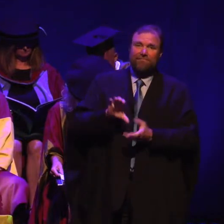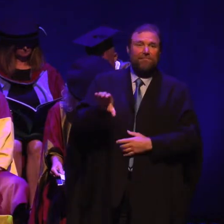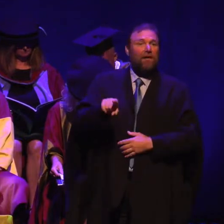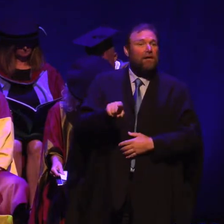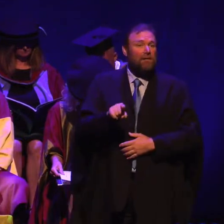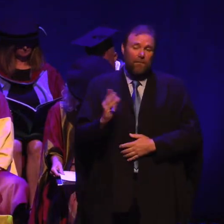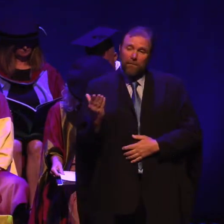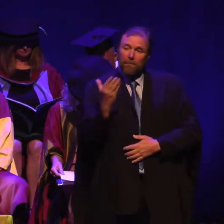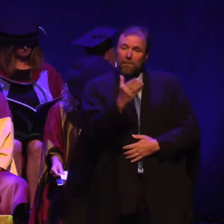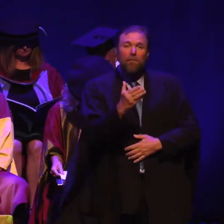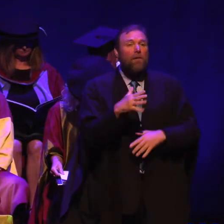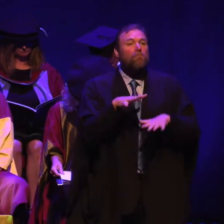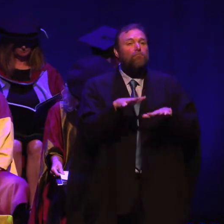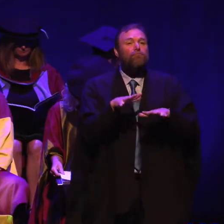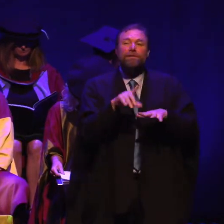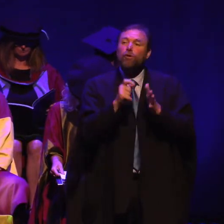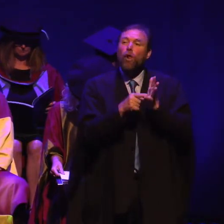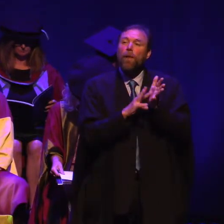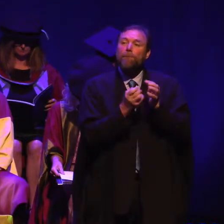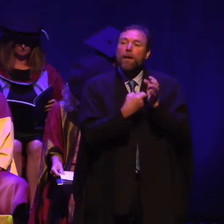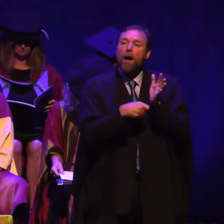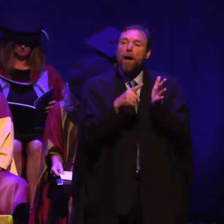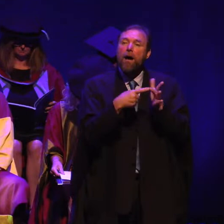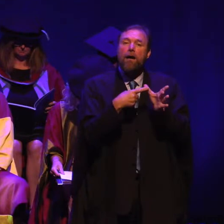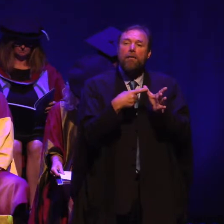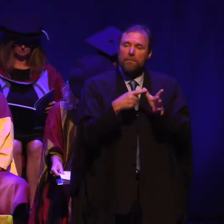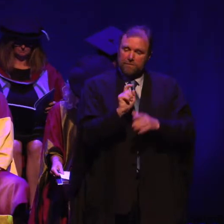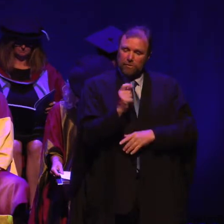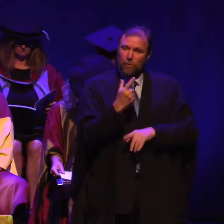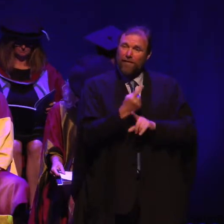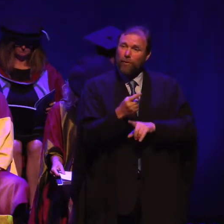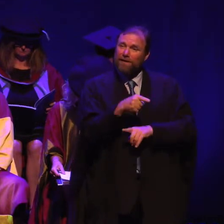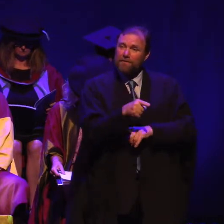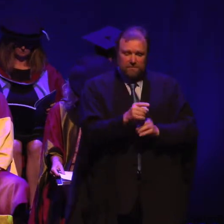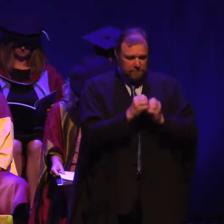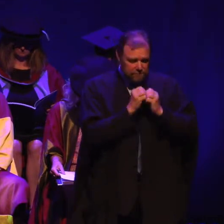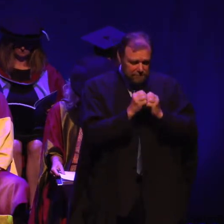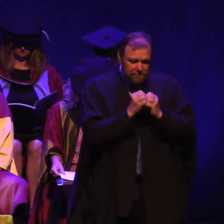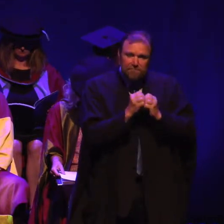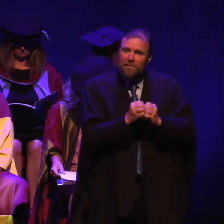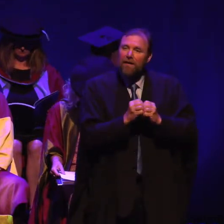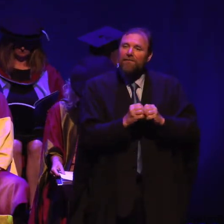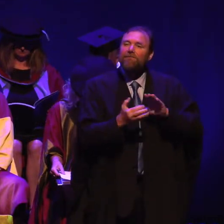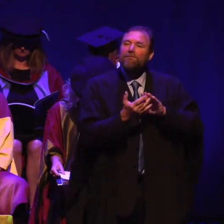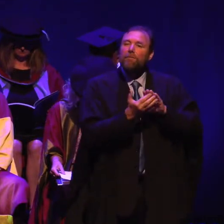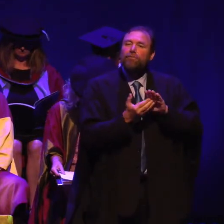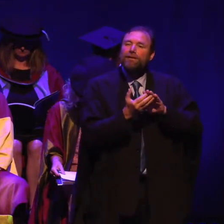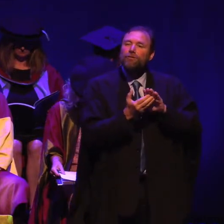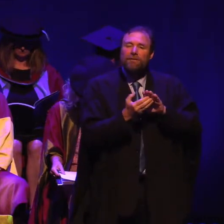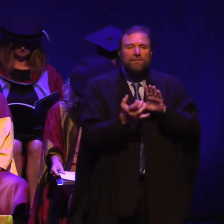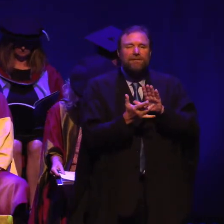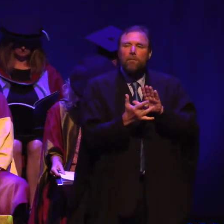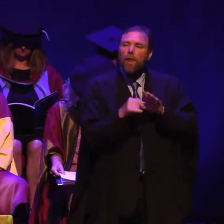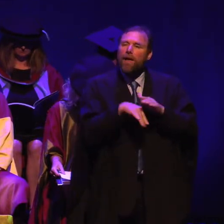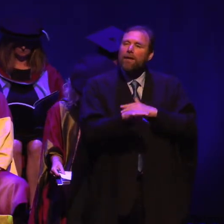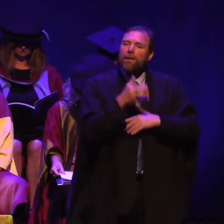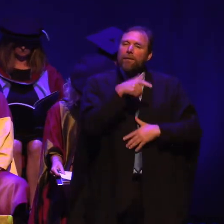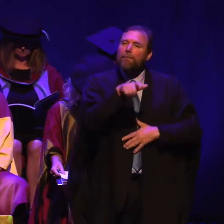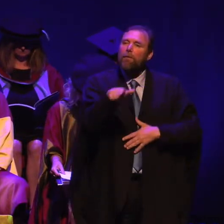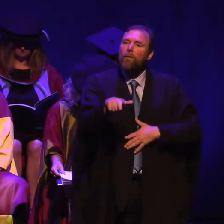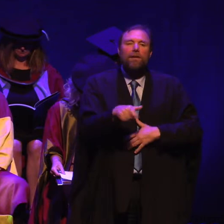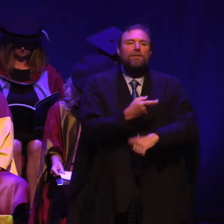the University of British Columbia in Canada, researching vibration stimuli in people with diabetic